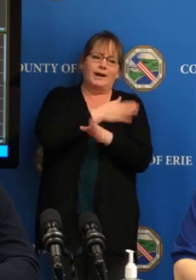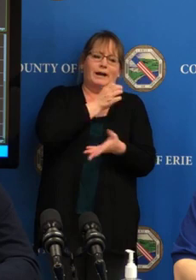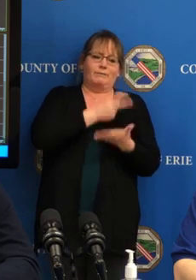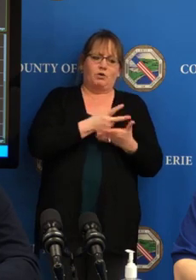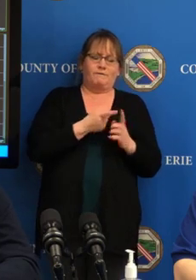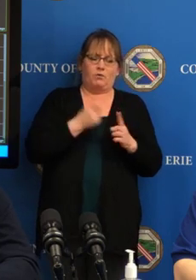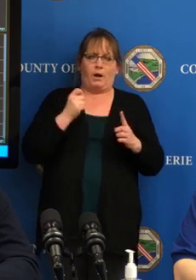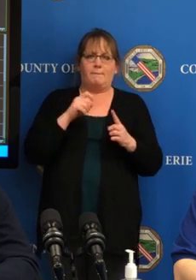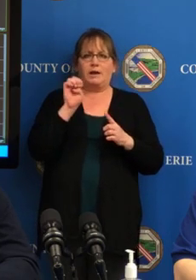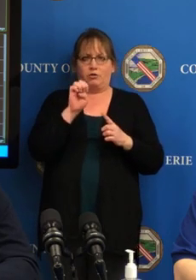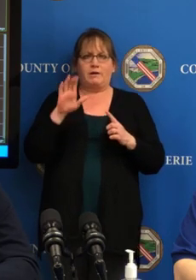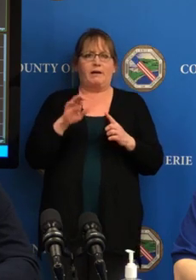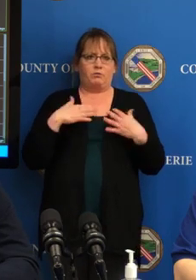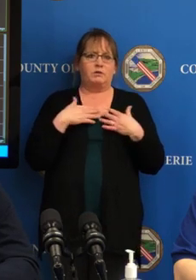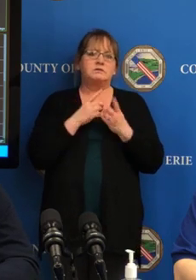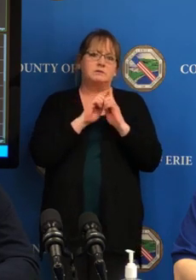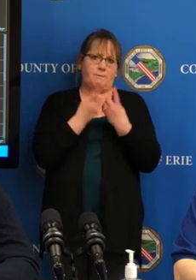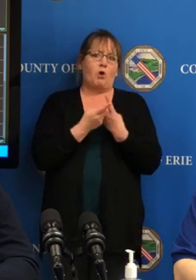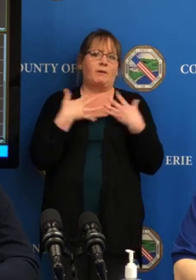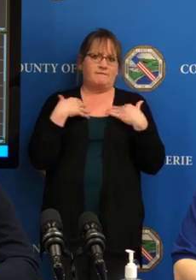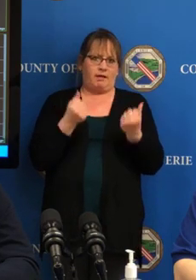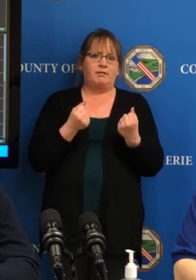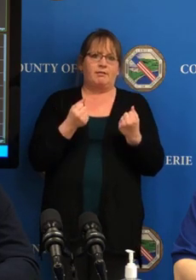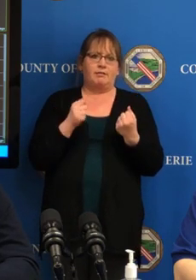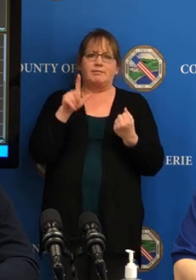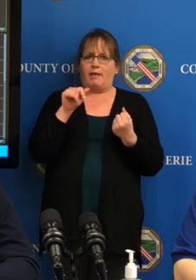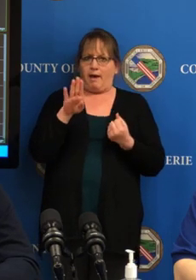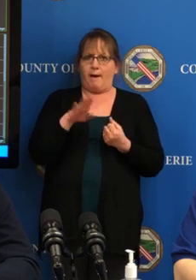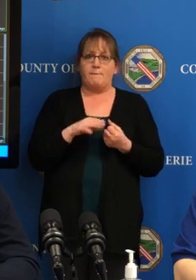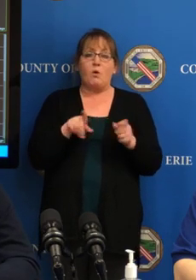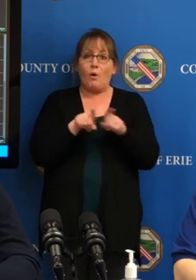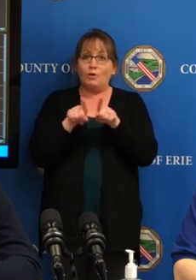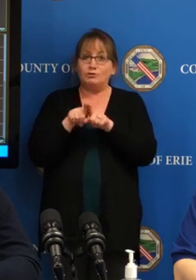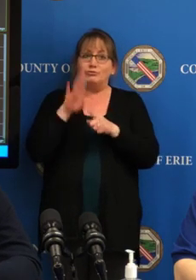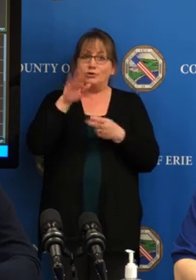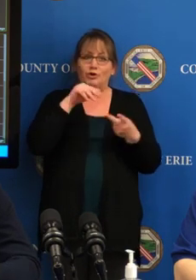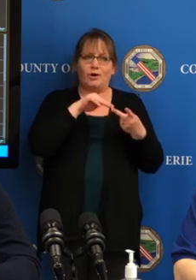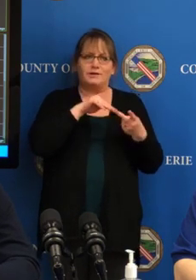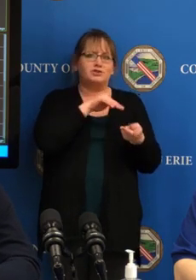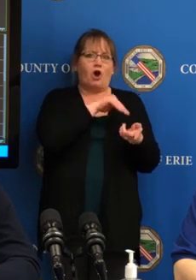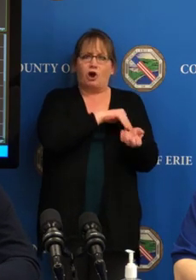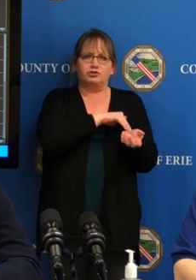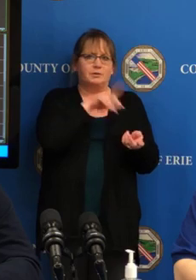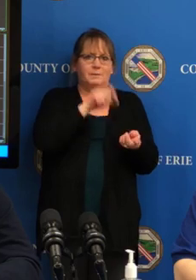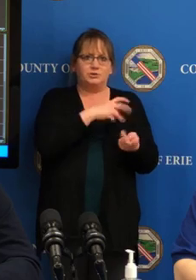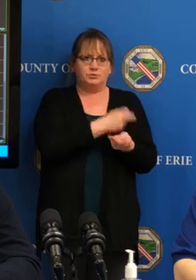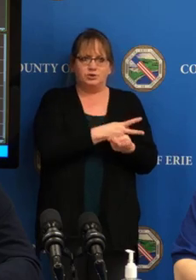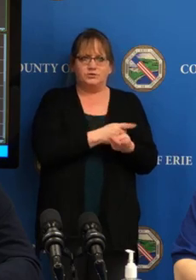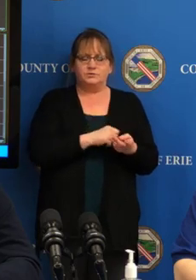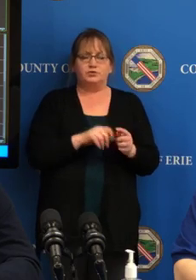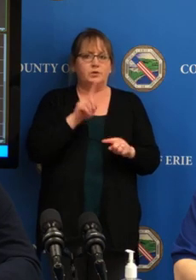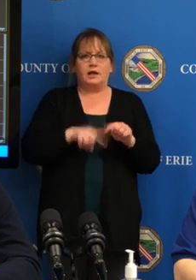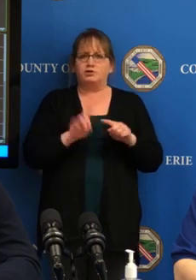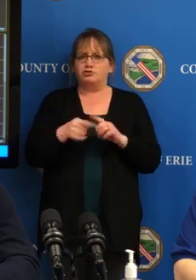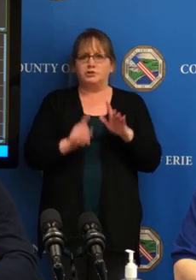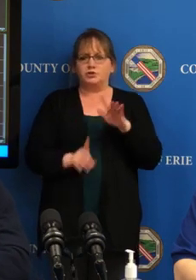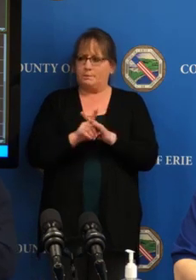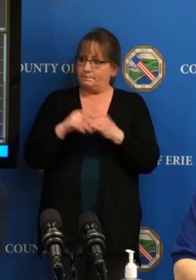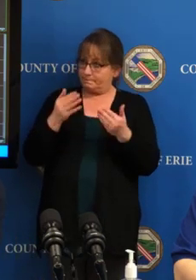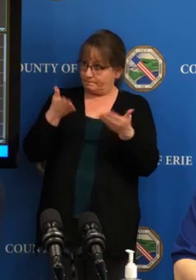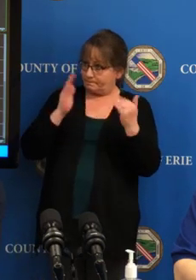Department of Health Public Health Lab, as well as their doctor, and it's not just a drop-in site where you get tested. Next